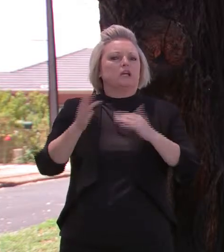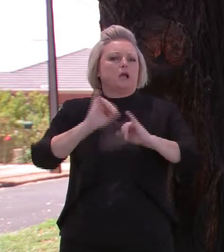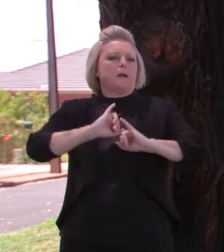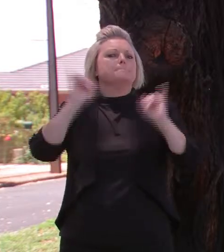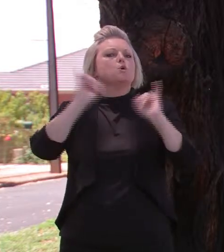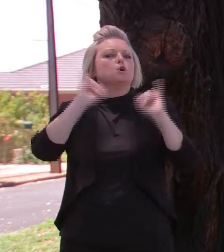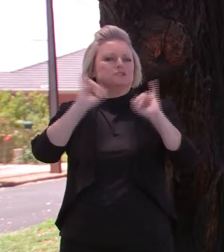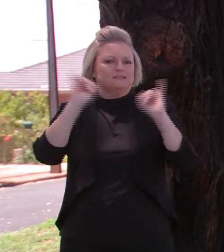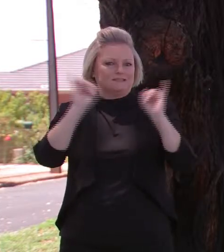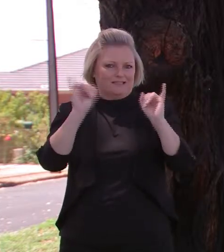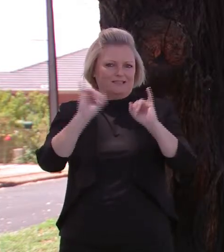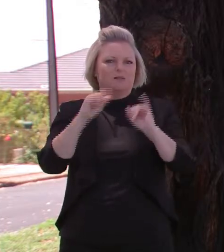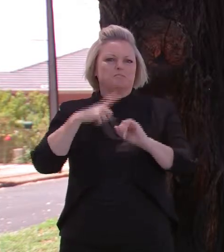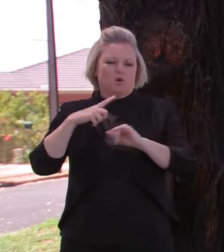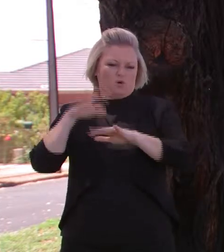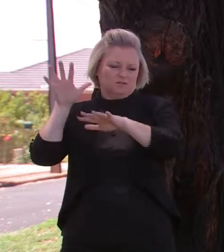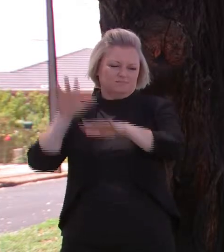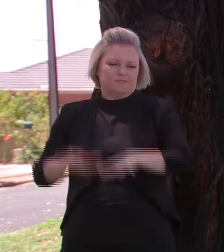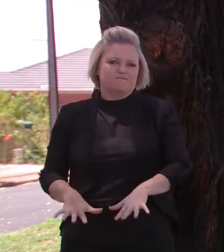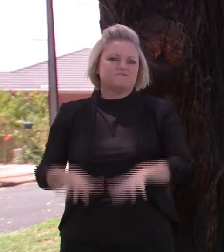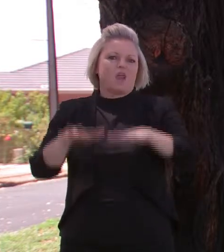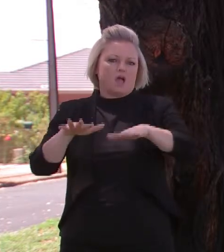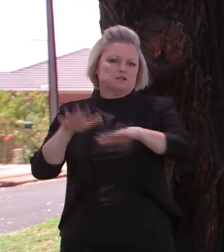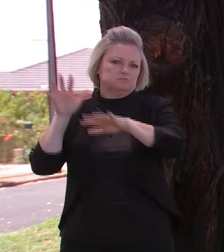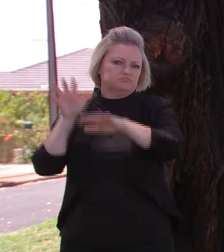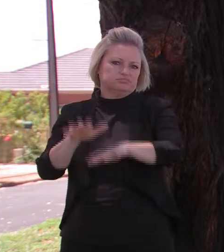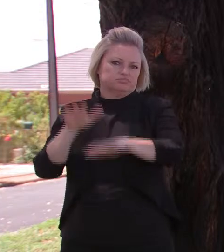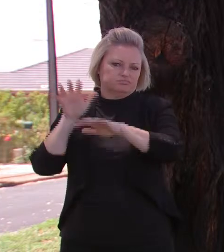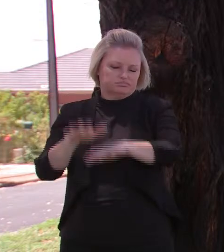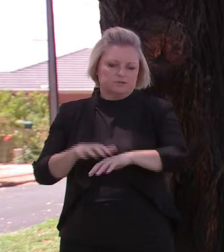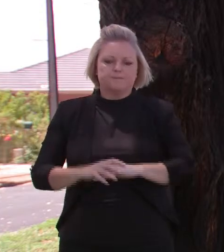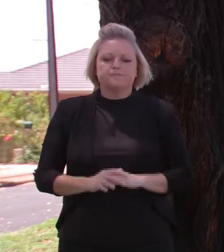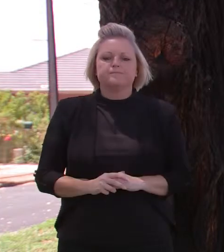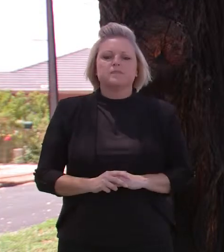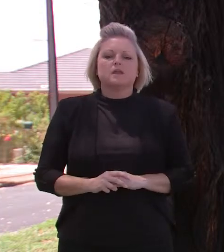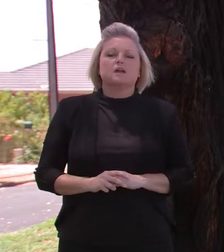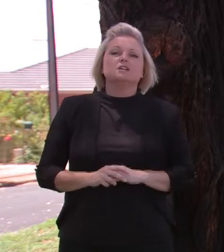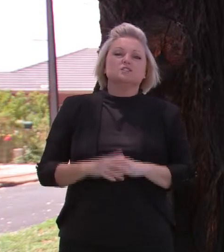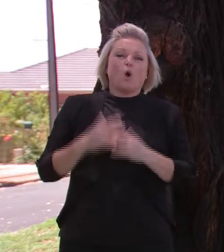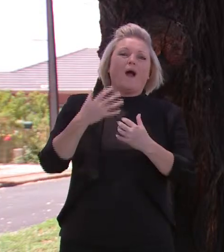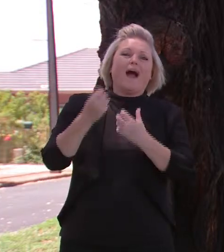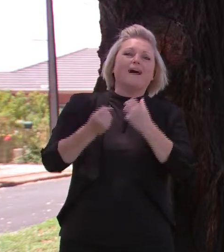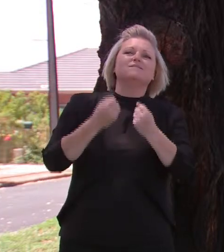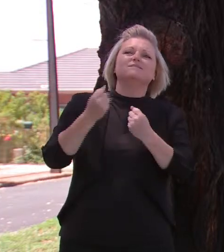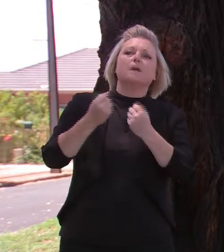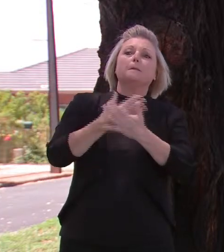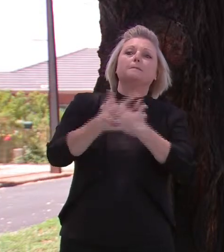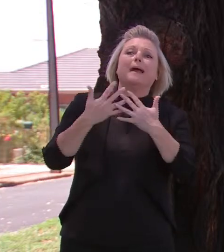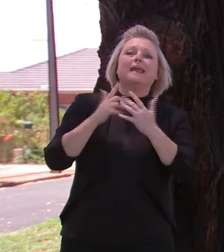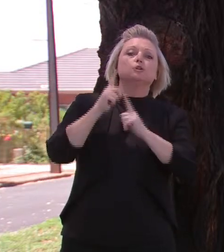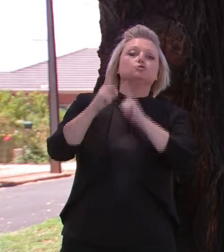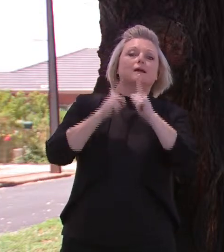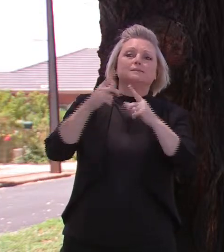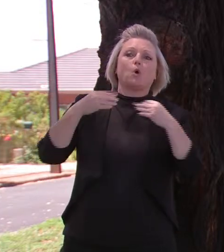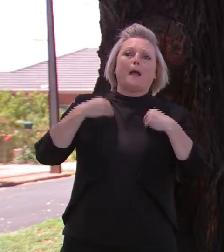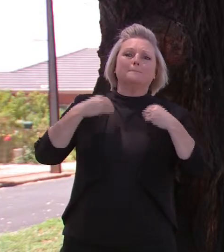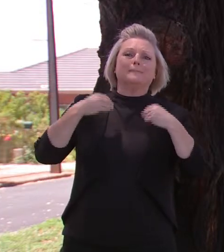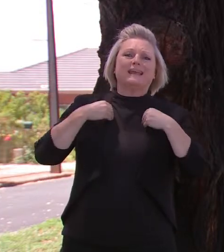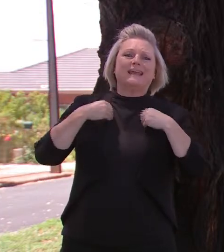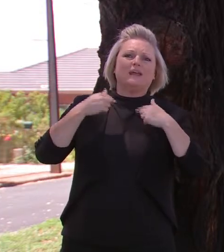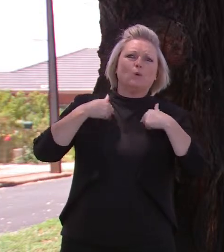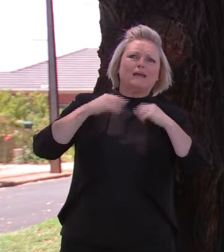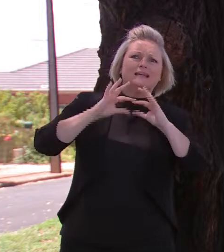extreme rainfall and flooding. We are working with those transport companies. We would like to be able to create